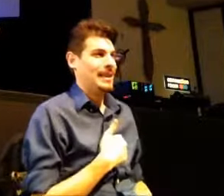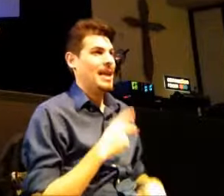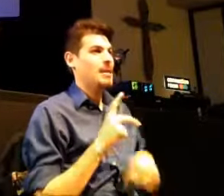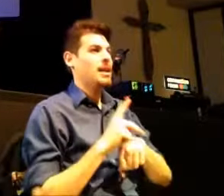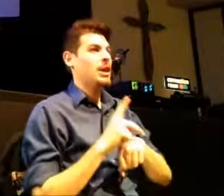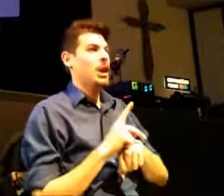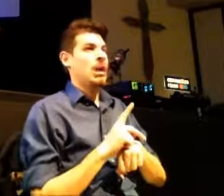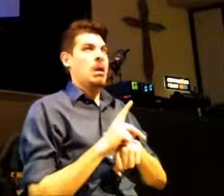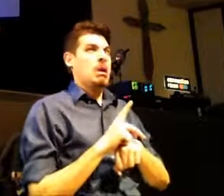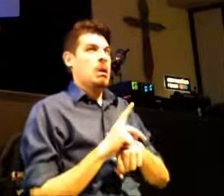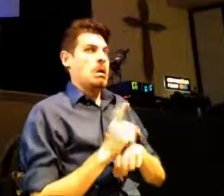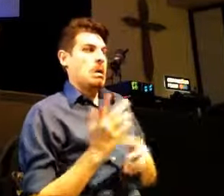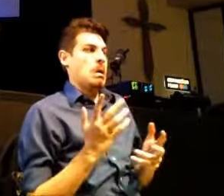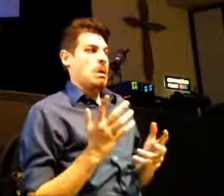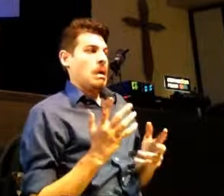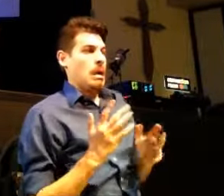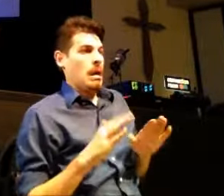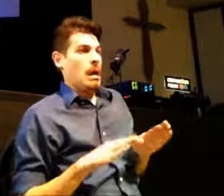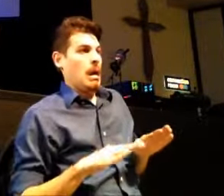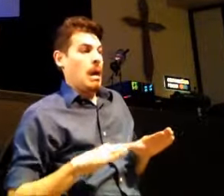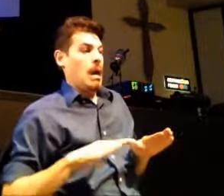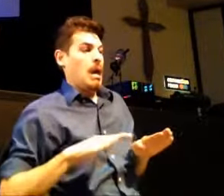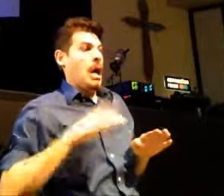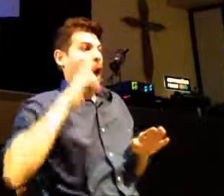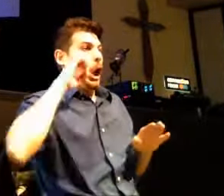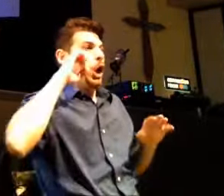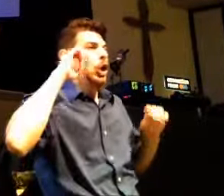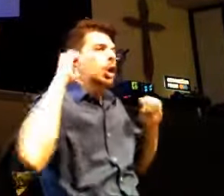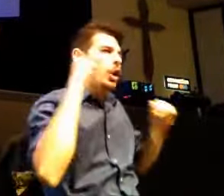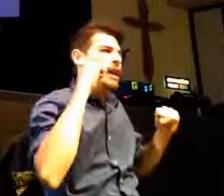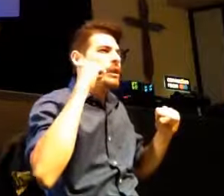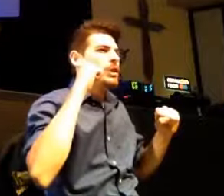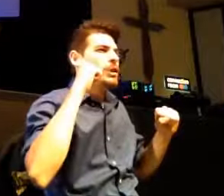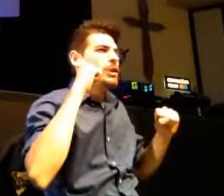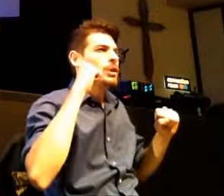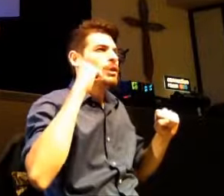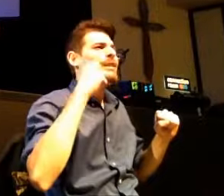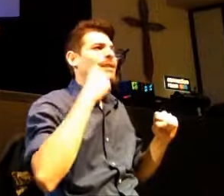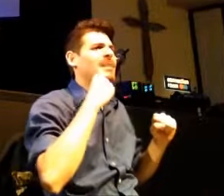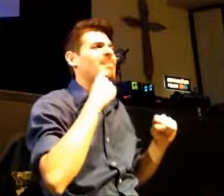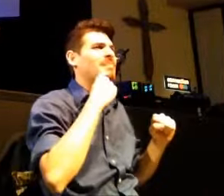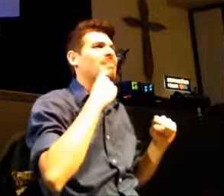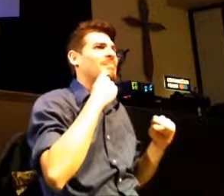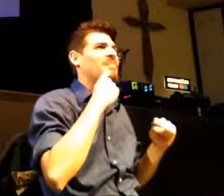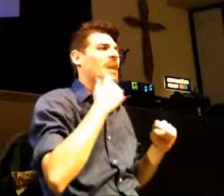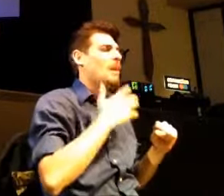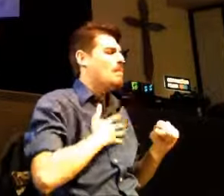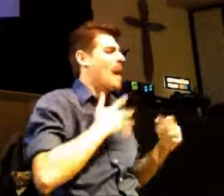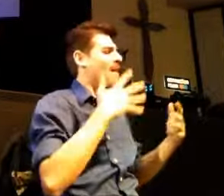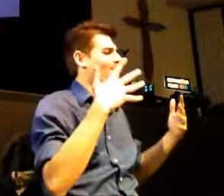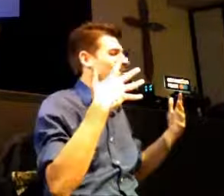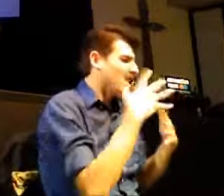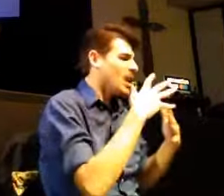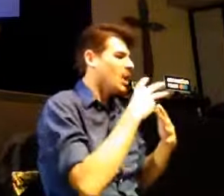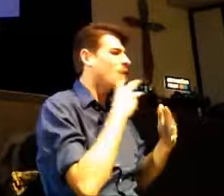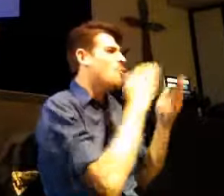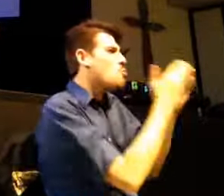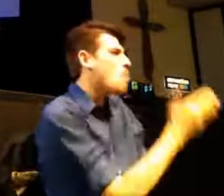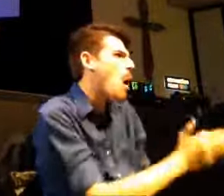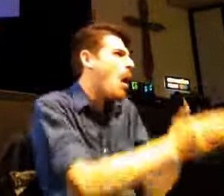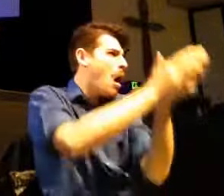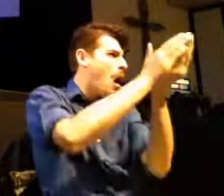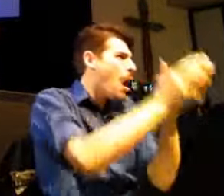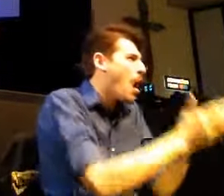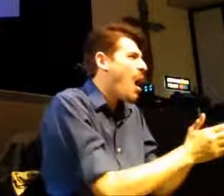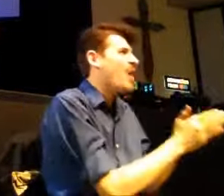okay. But he takes courage. And in that moment, what he's saying is, my fear of getting out of this boat, my fear of this storm, isn't